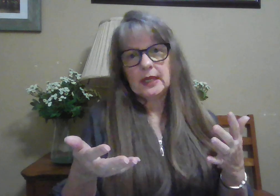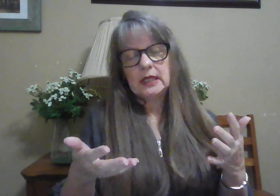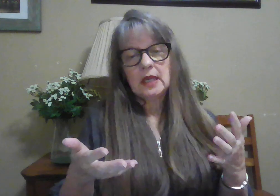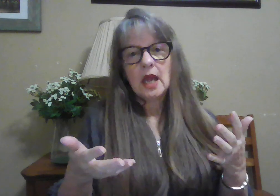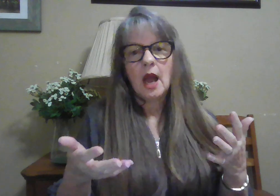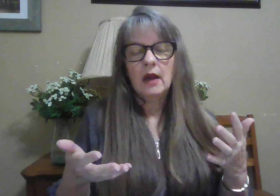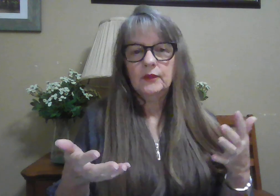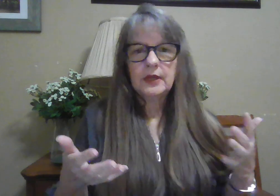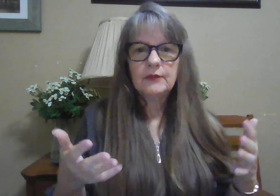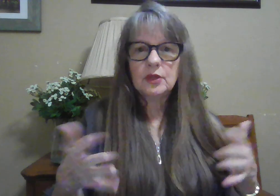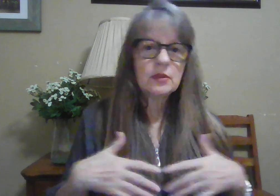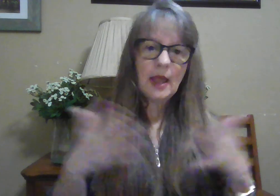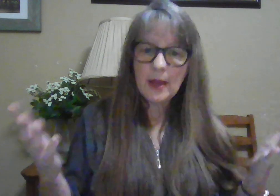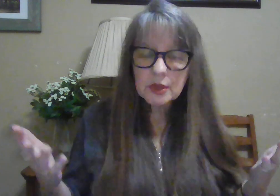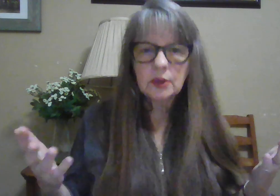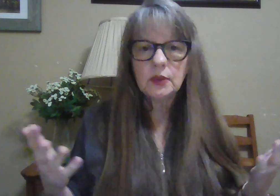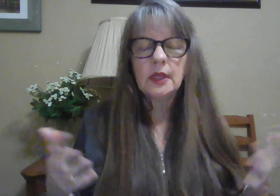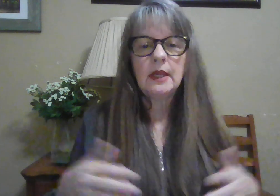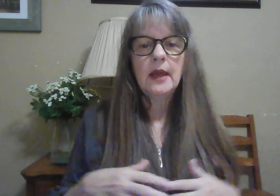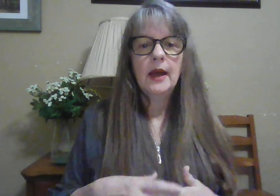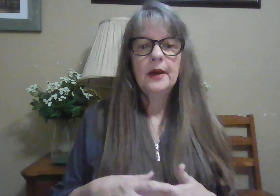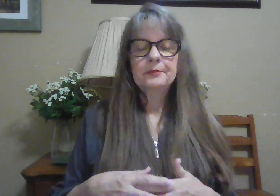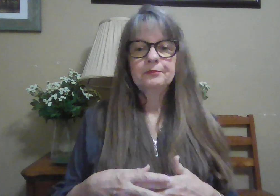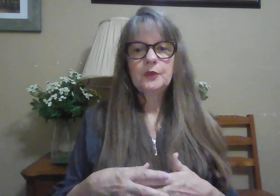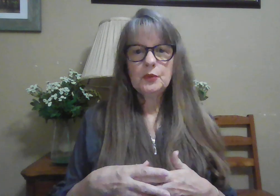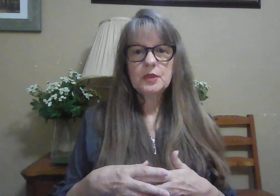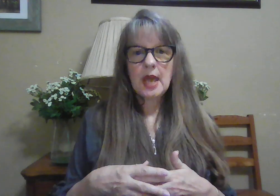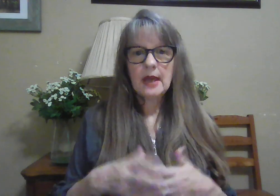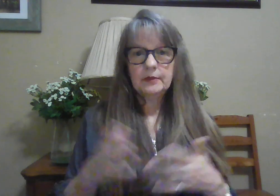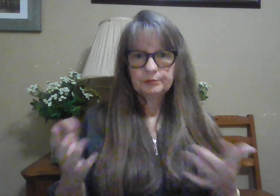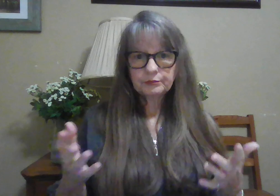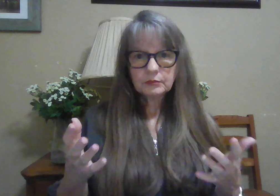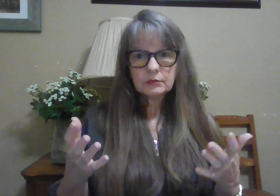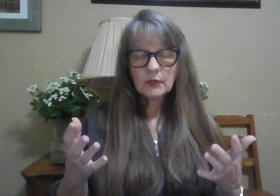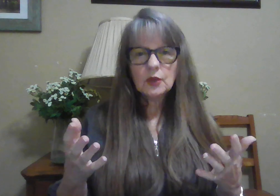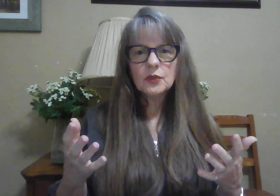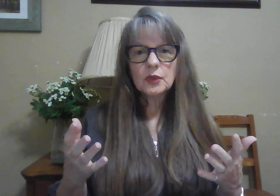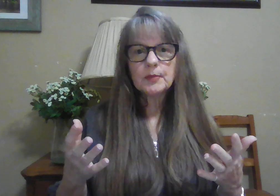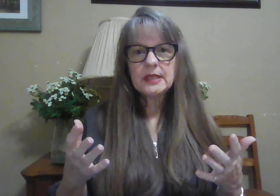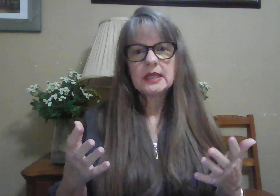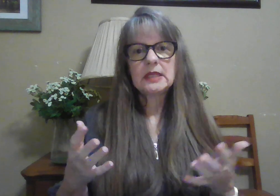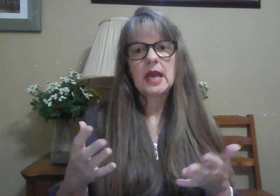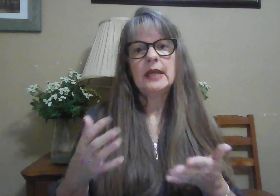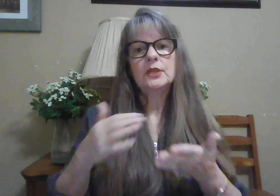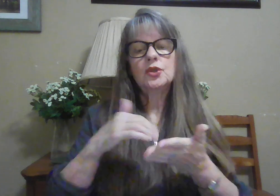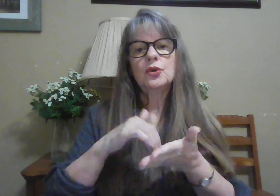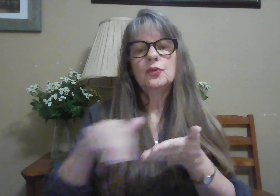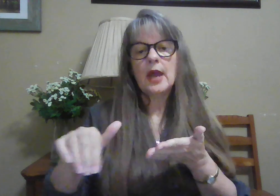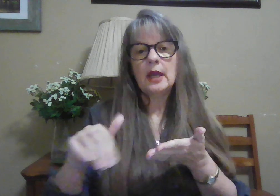explain forgiveness, absolutely use that. Use those basic signs to